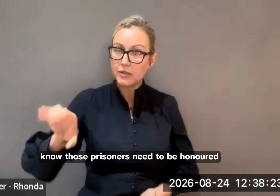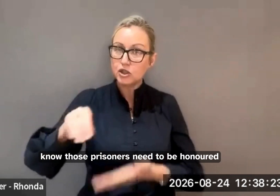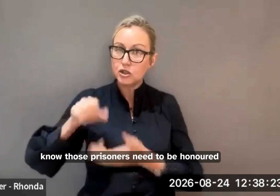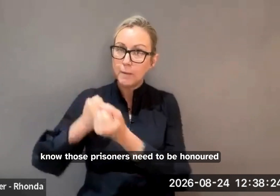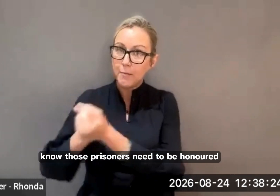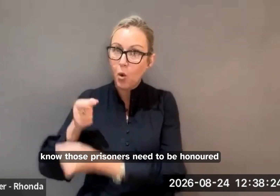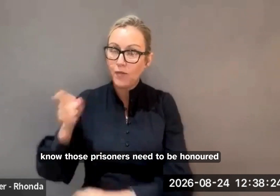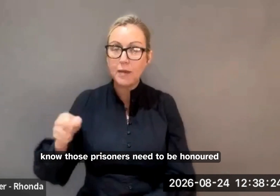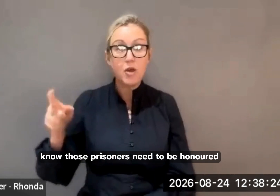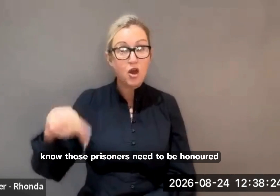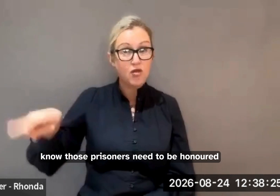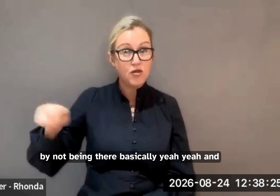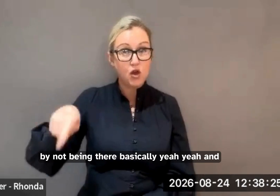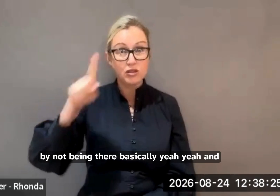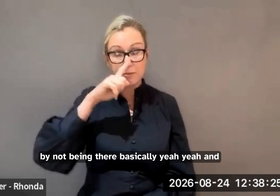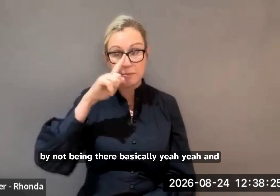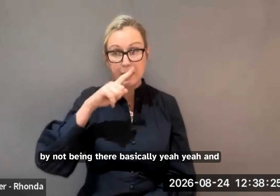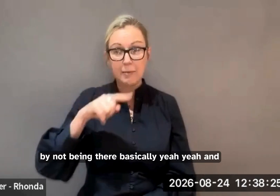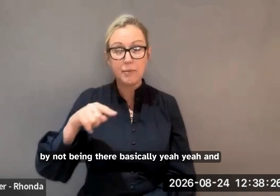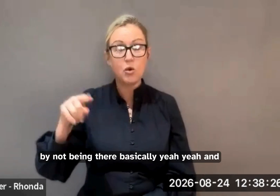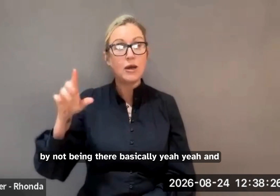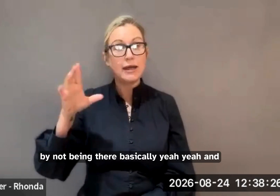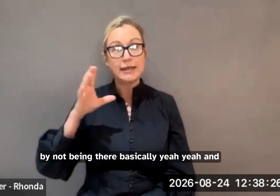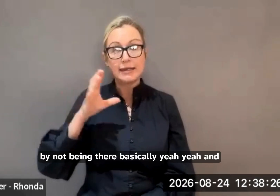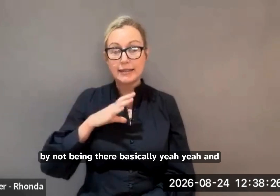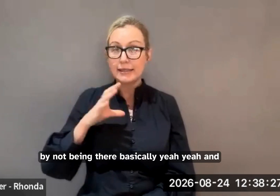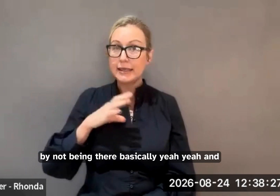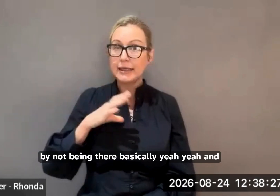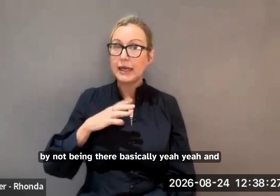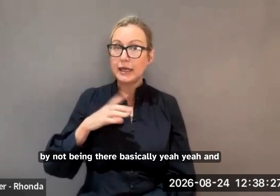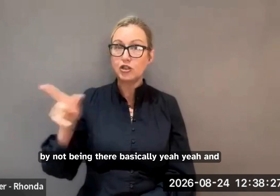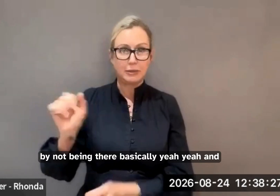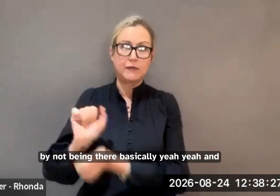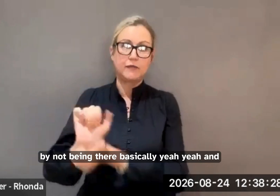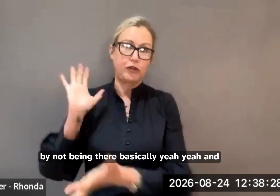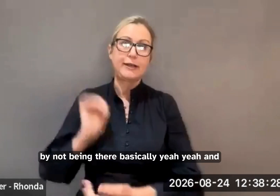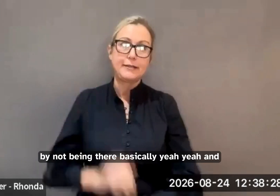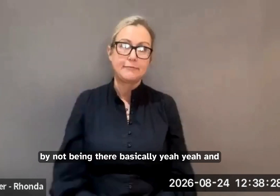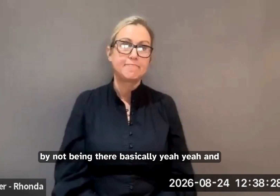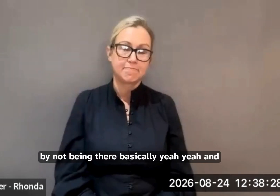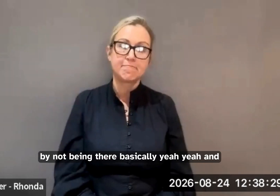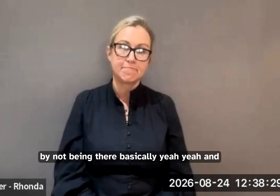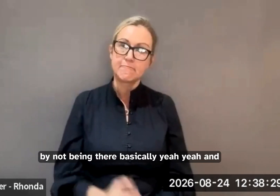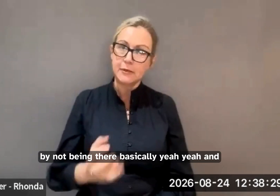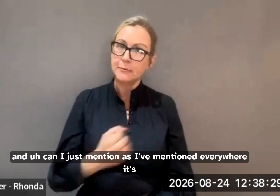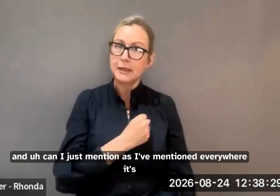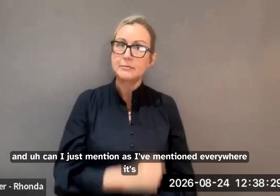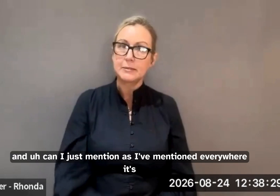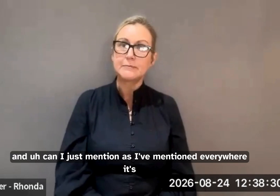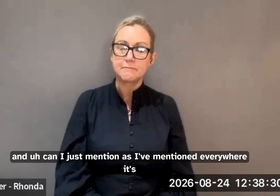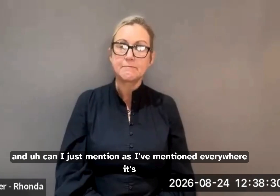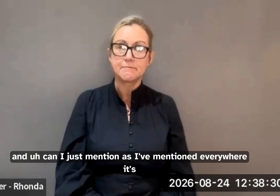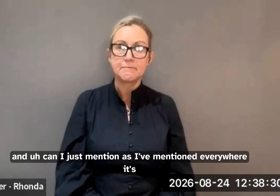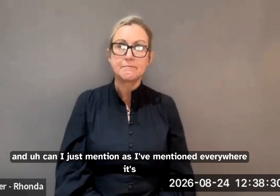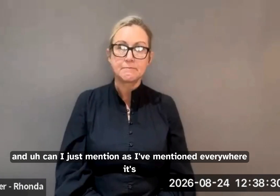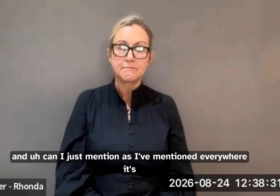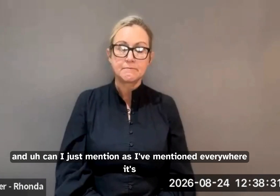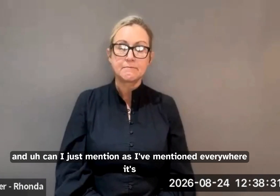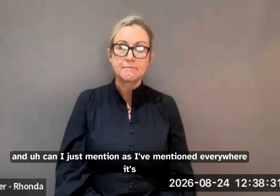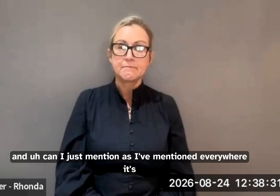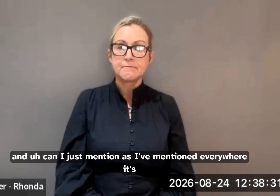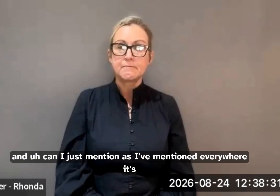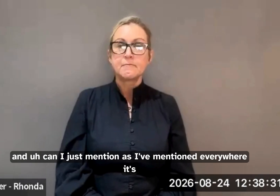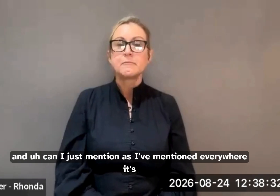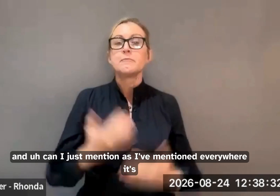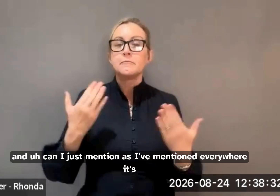those prisoners need to be honoured by not being there, basically. Yeah. And can